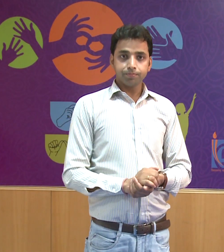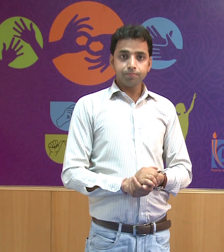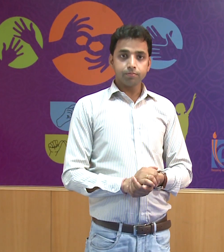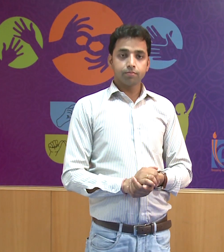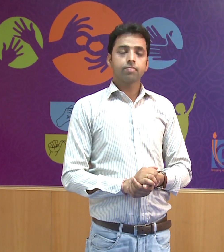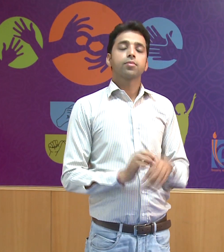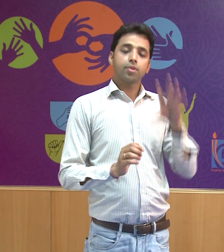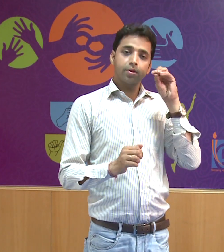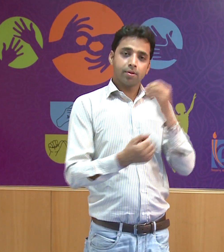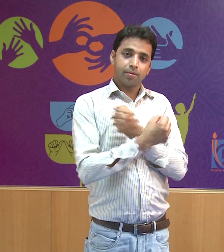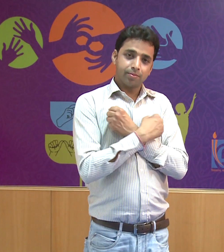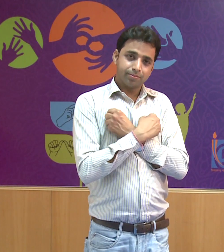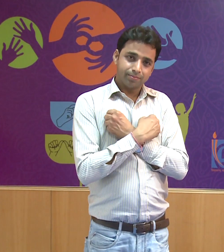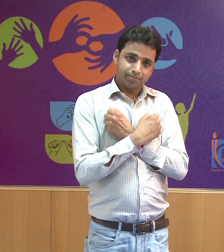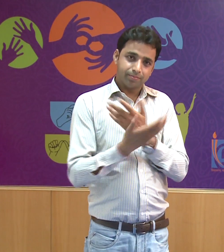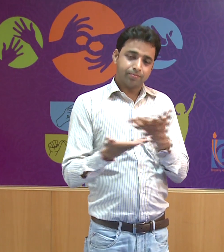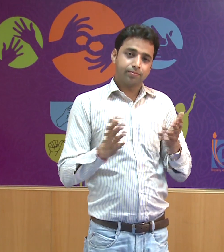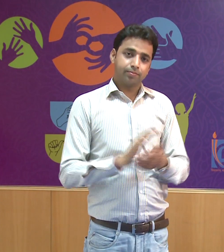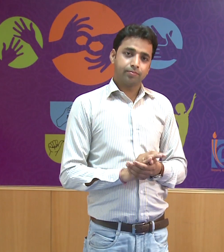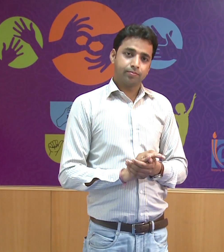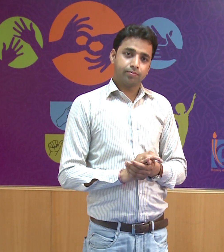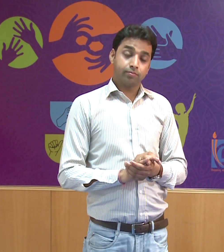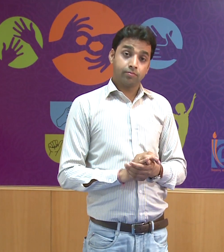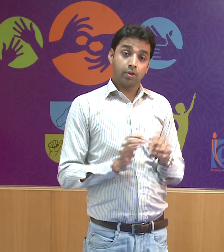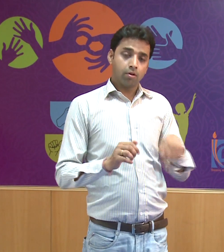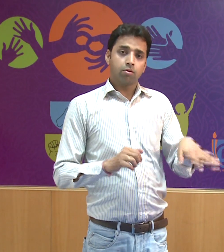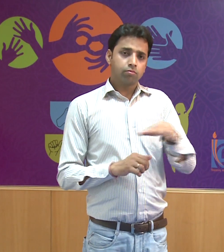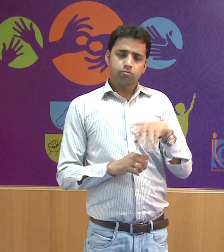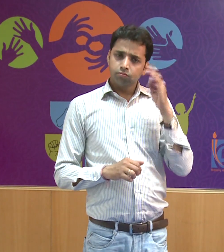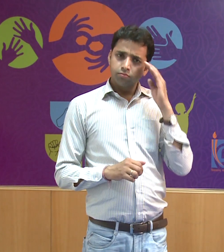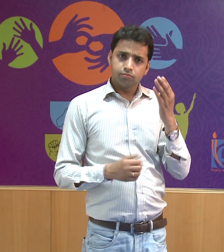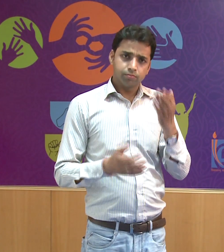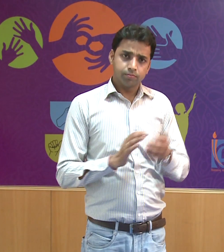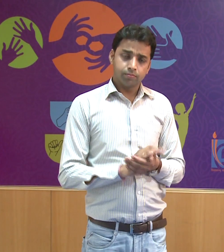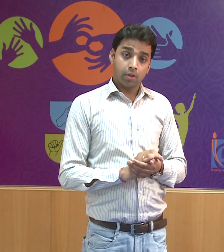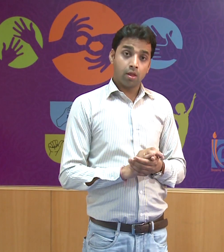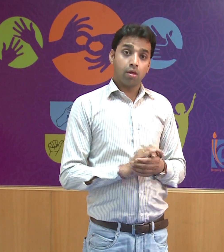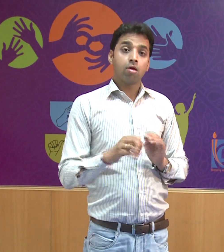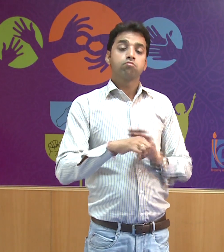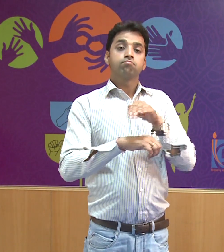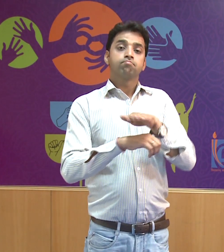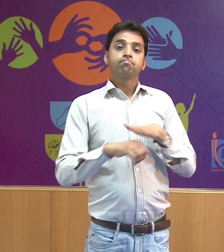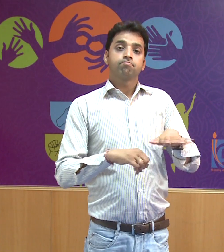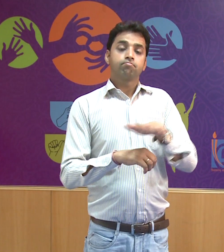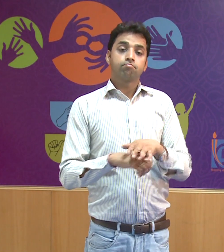Learners, we also came to know about the growth of